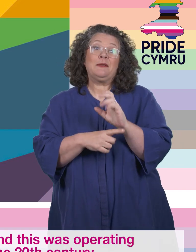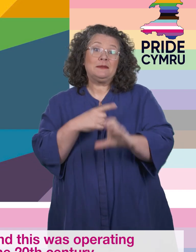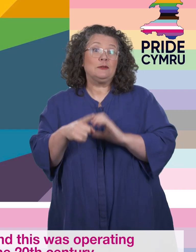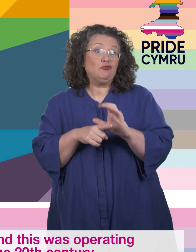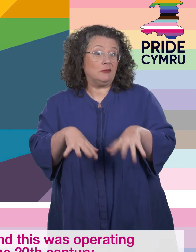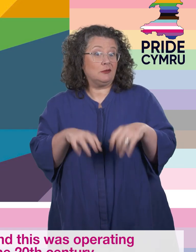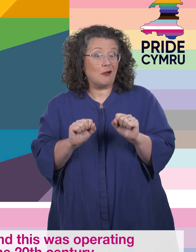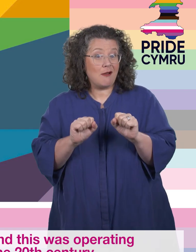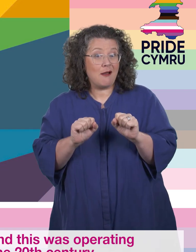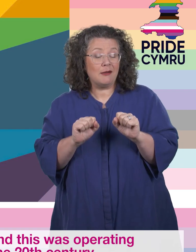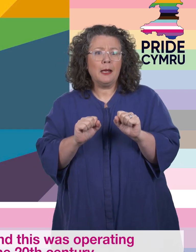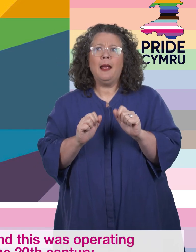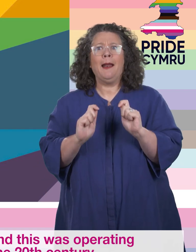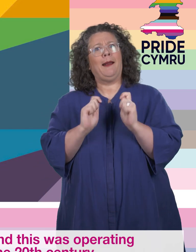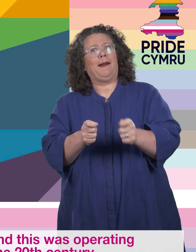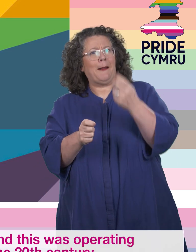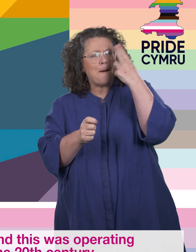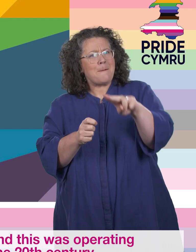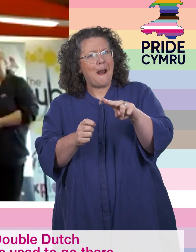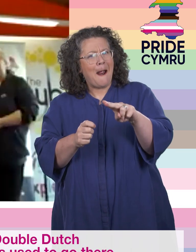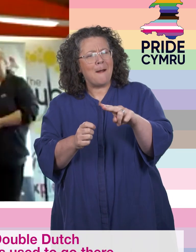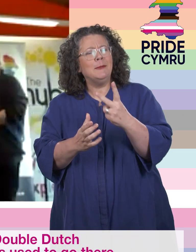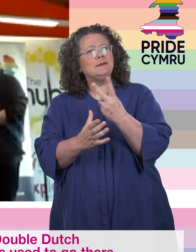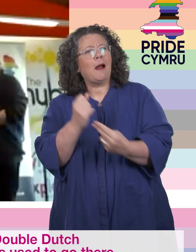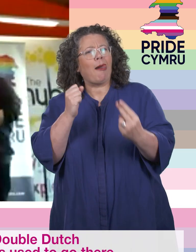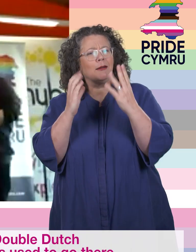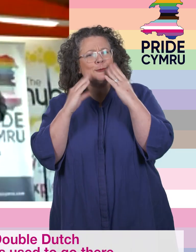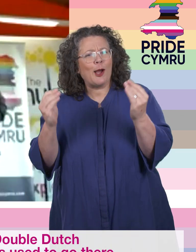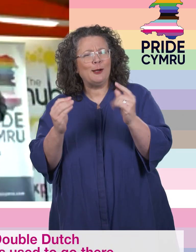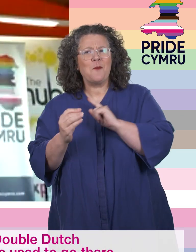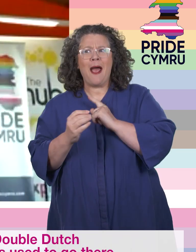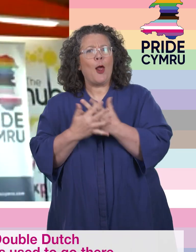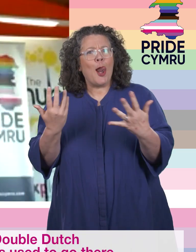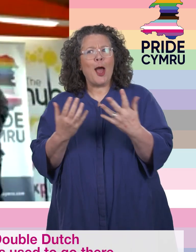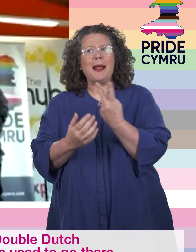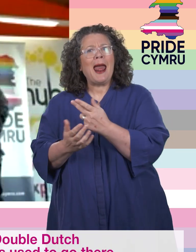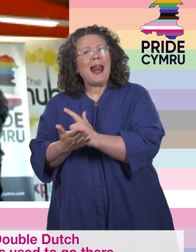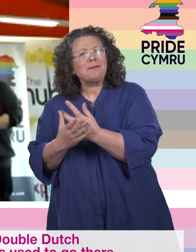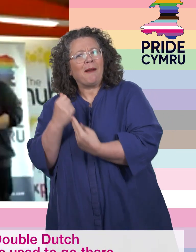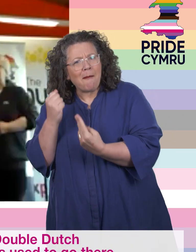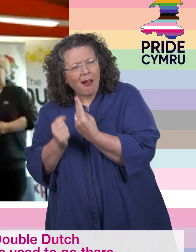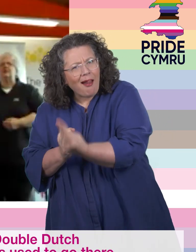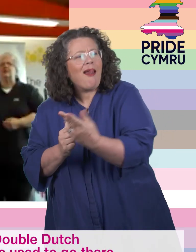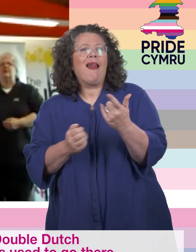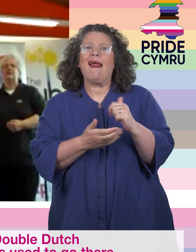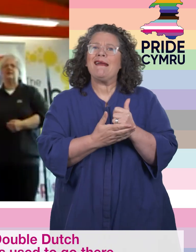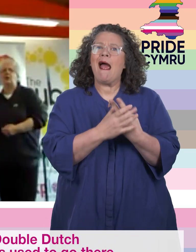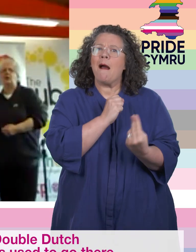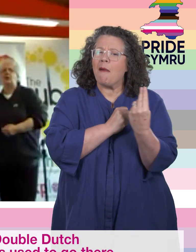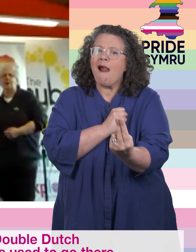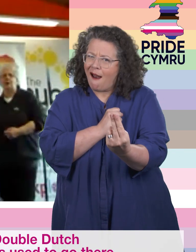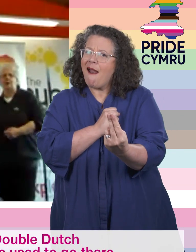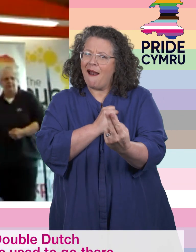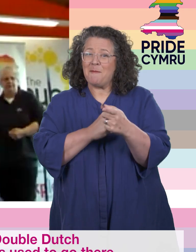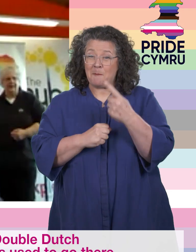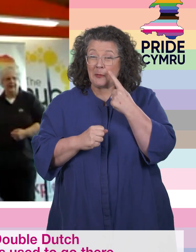from the late 19th century, early 20th century. And it was nicknamed the Double Dutch because a lot of same-sex couples